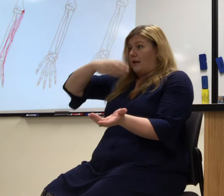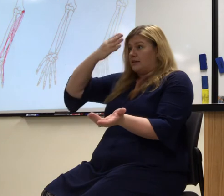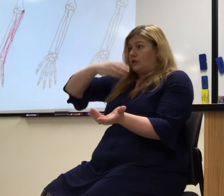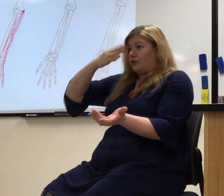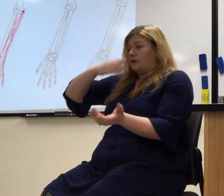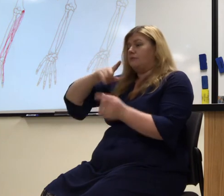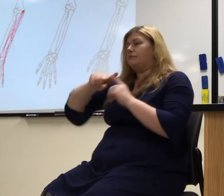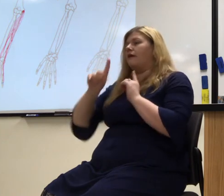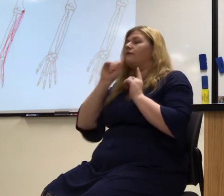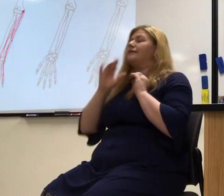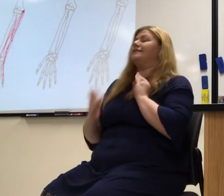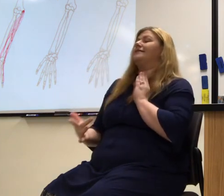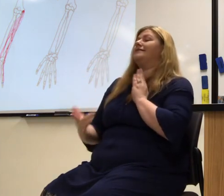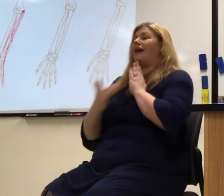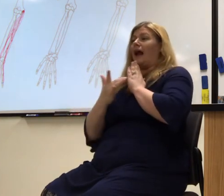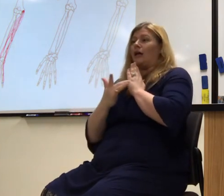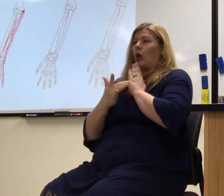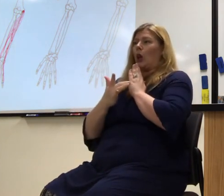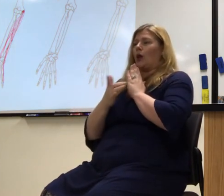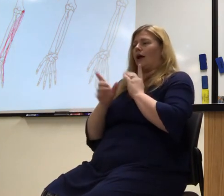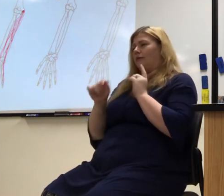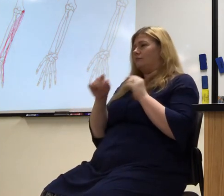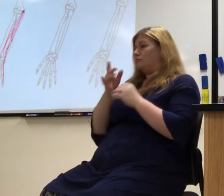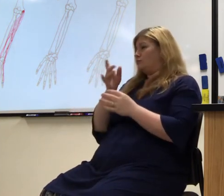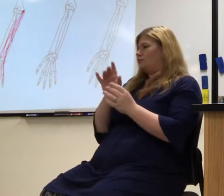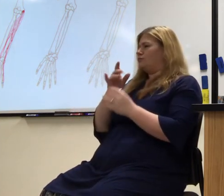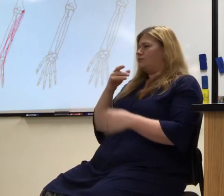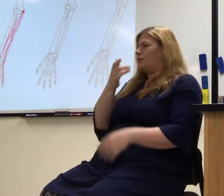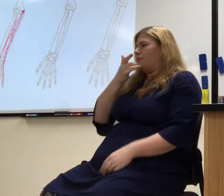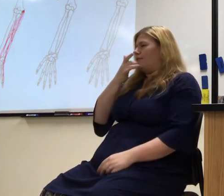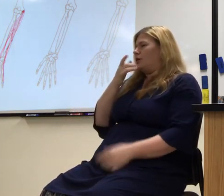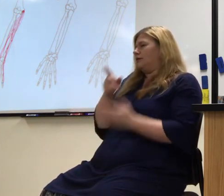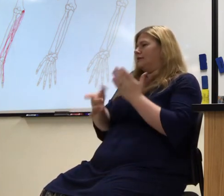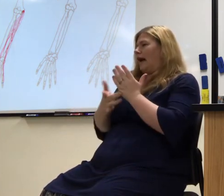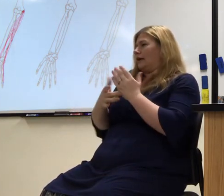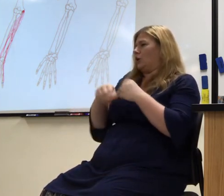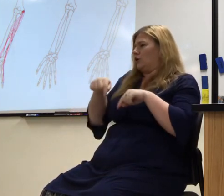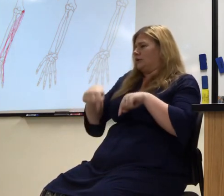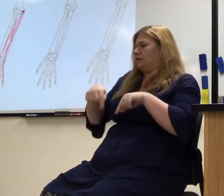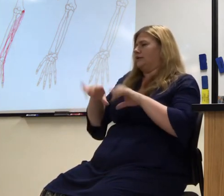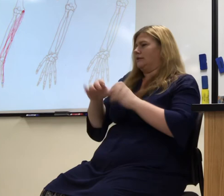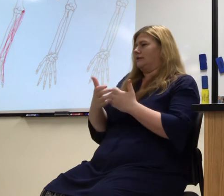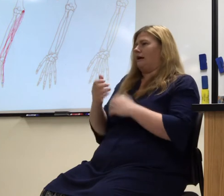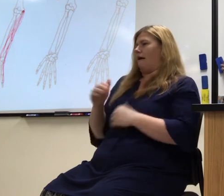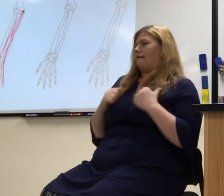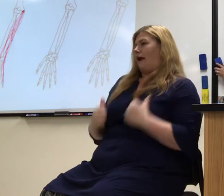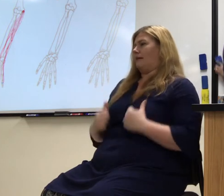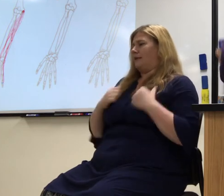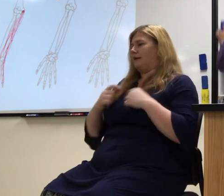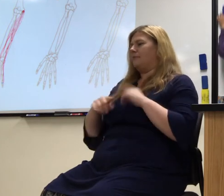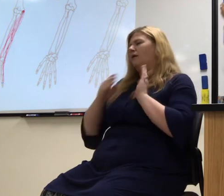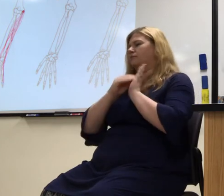be technical, and we like to be technical in anatomy, we might have been bored.